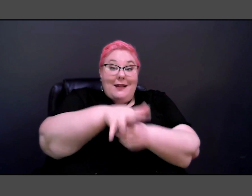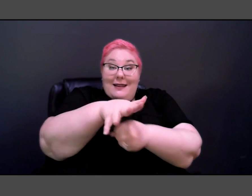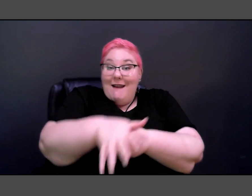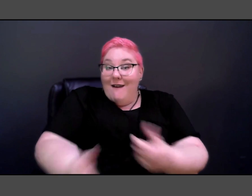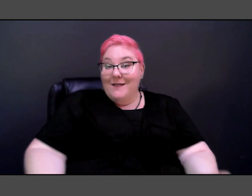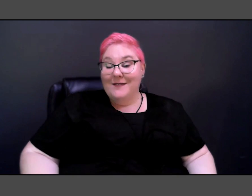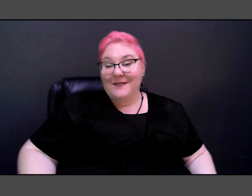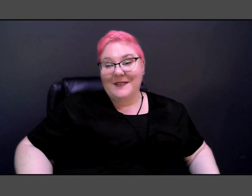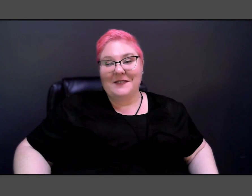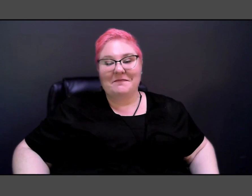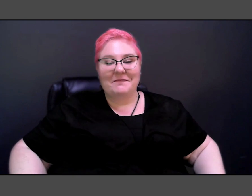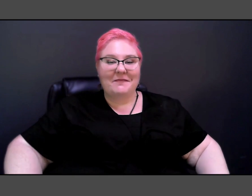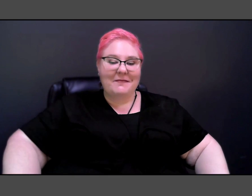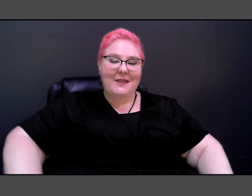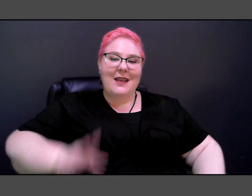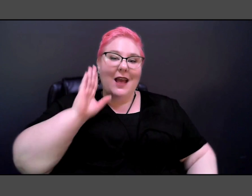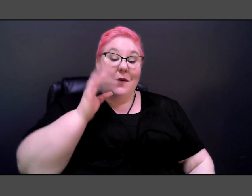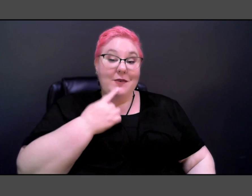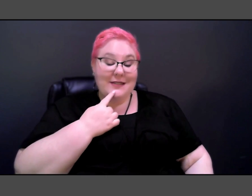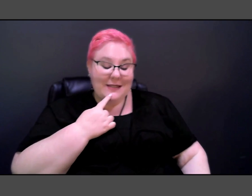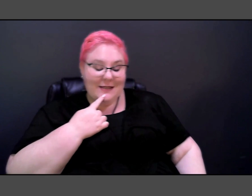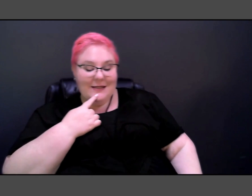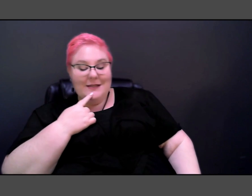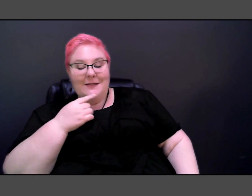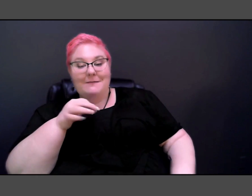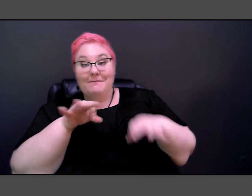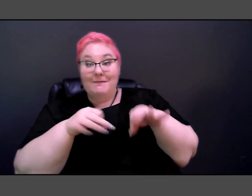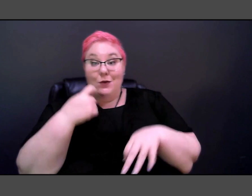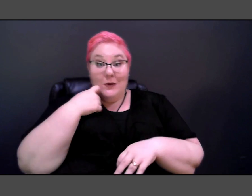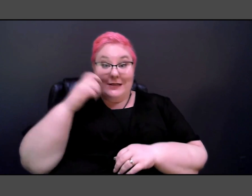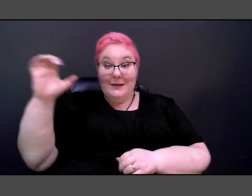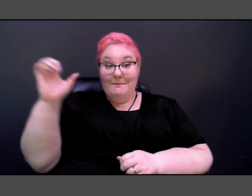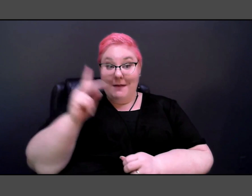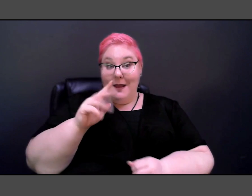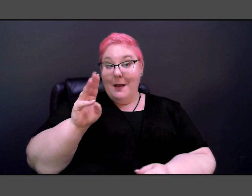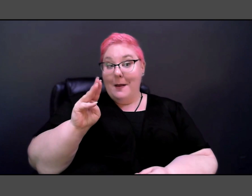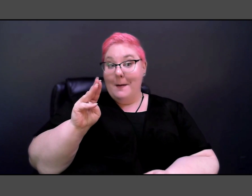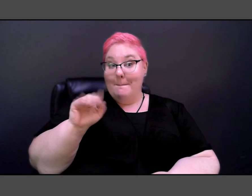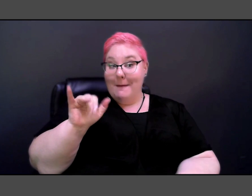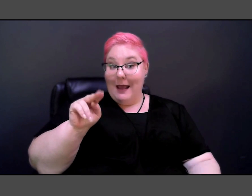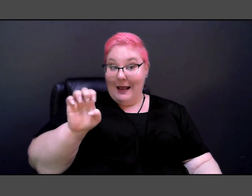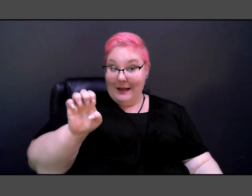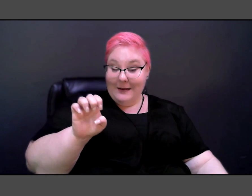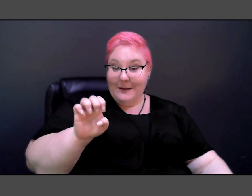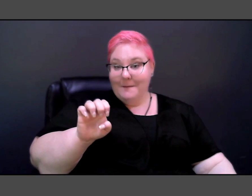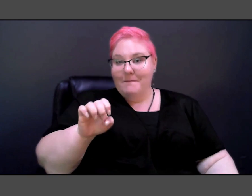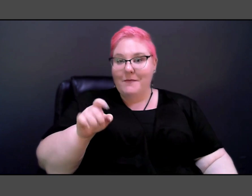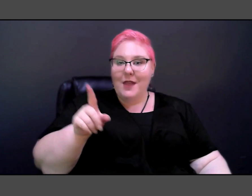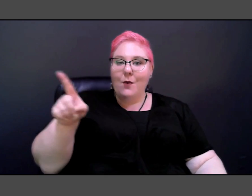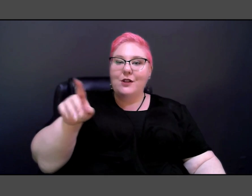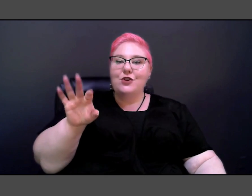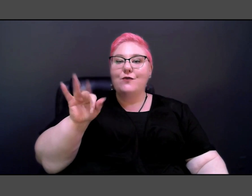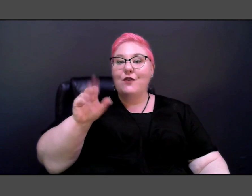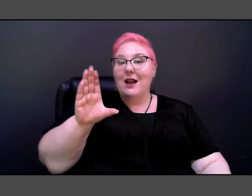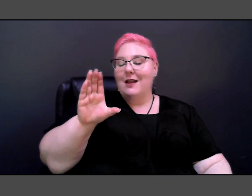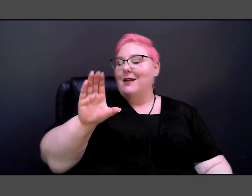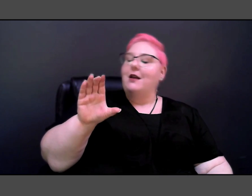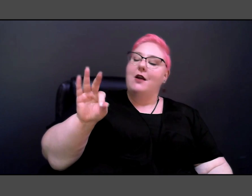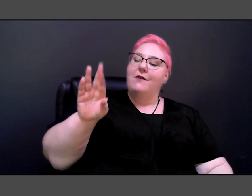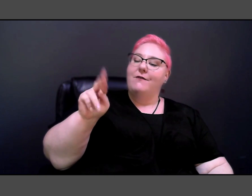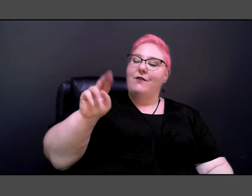I recently returned from Maine. I went to the home of Frances Perkins, our first